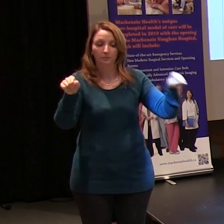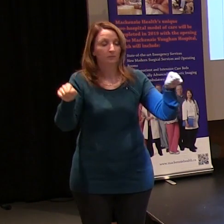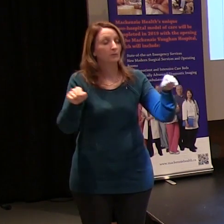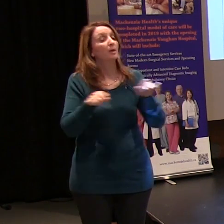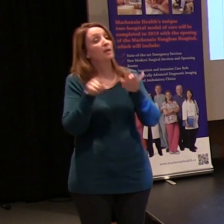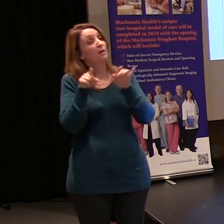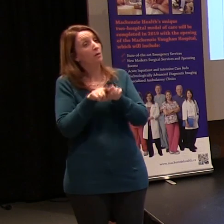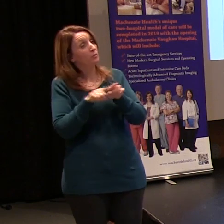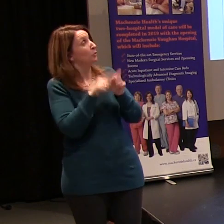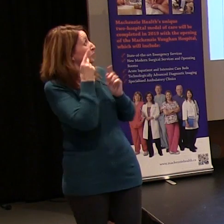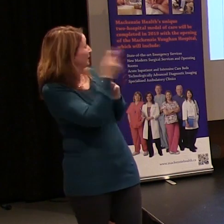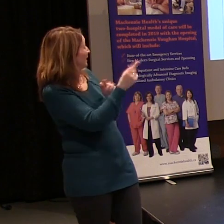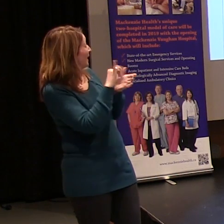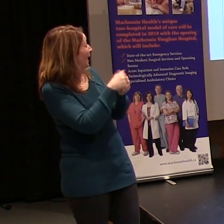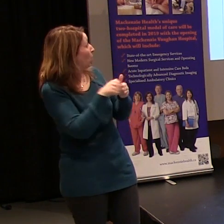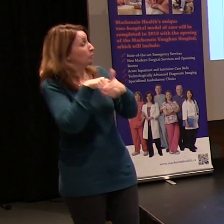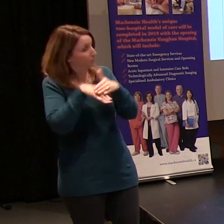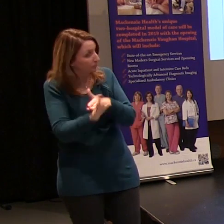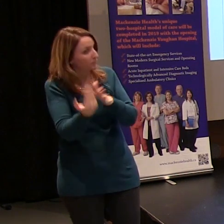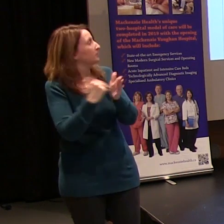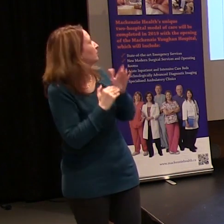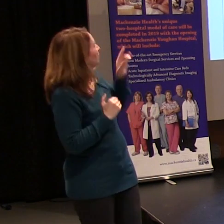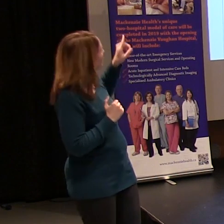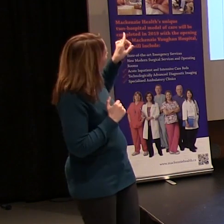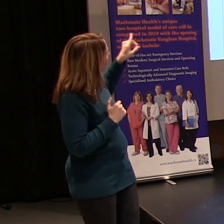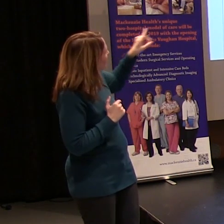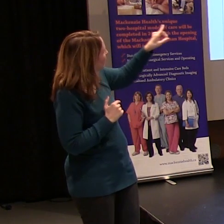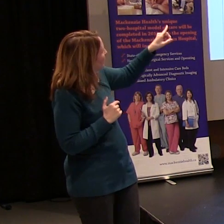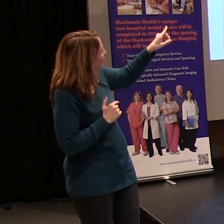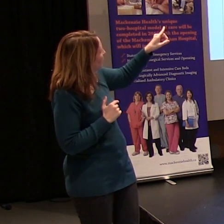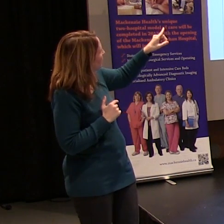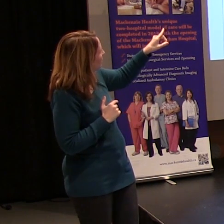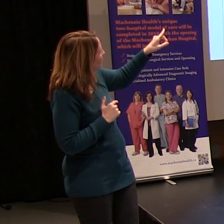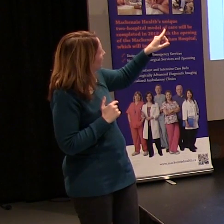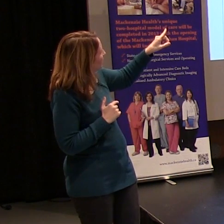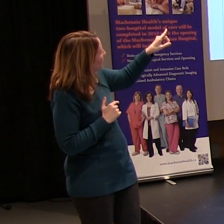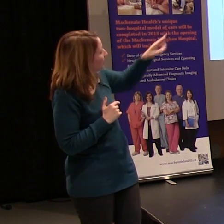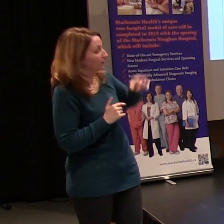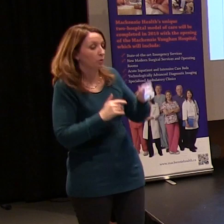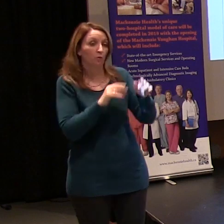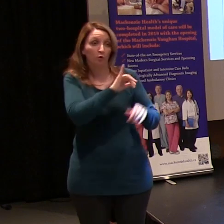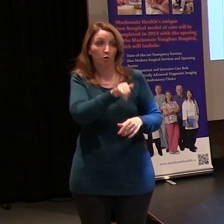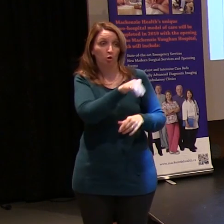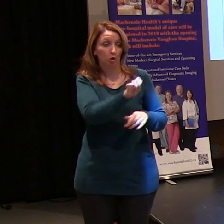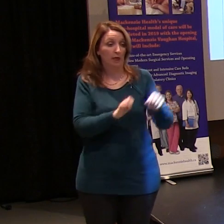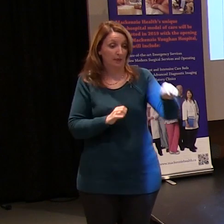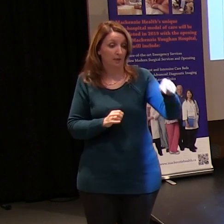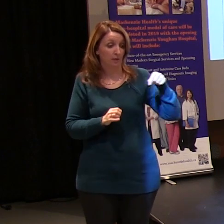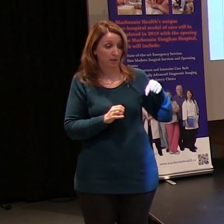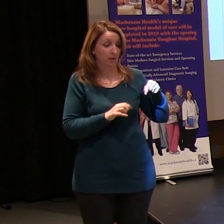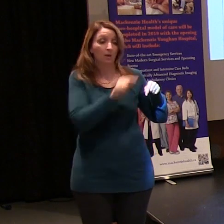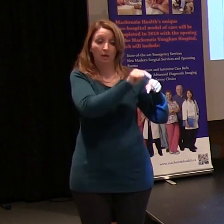described before. And here we can see that we are respecting the existing entrance from Jane Street North, creating